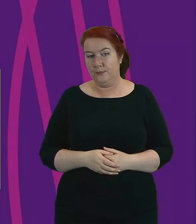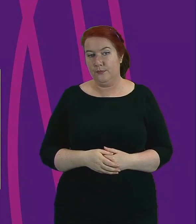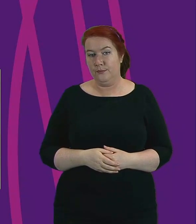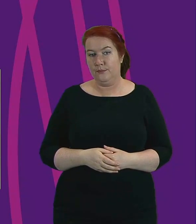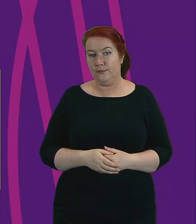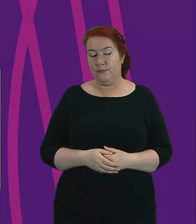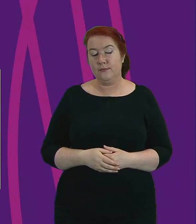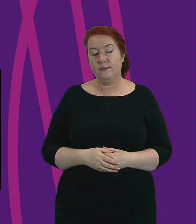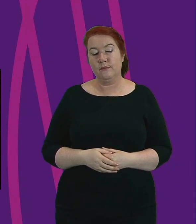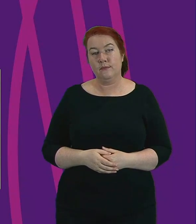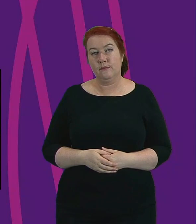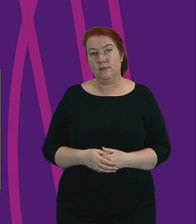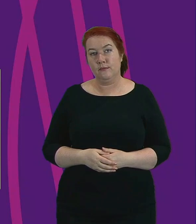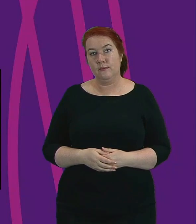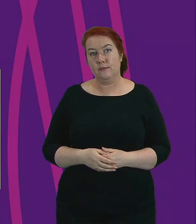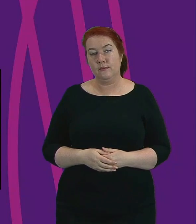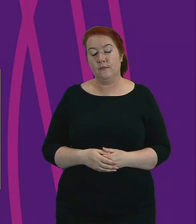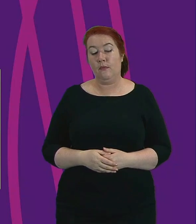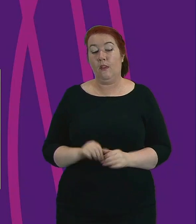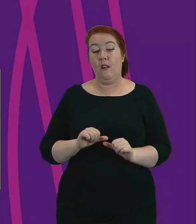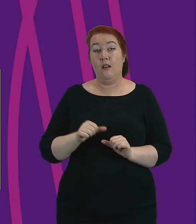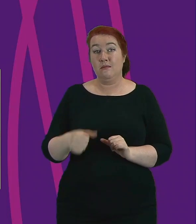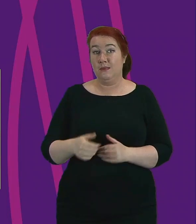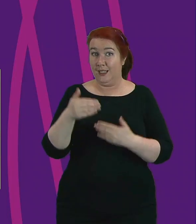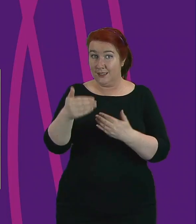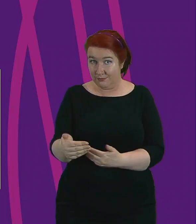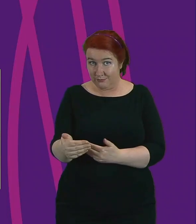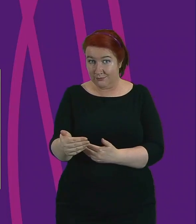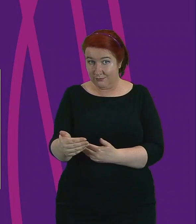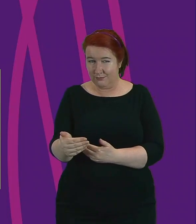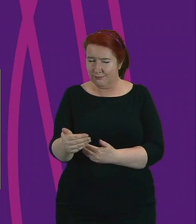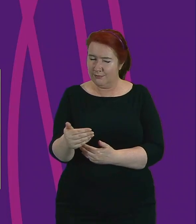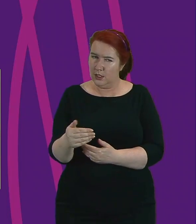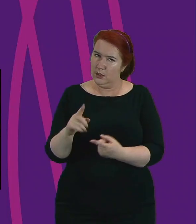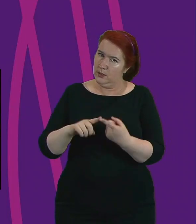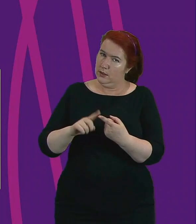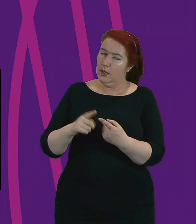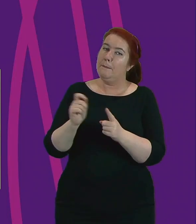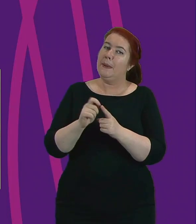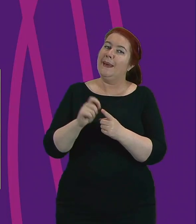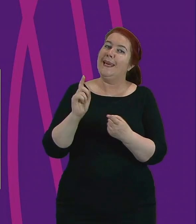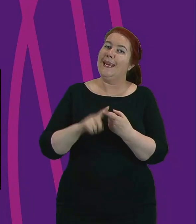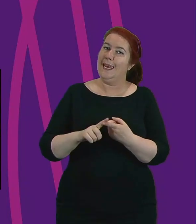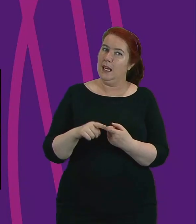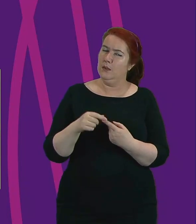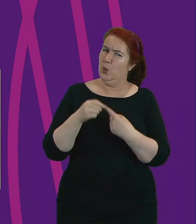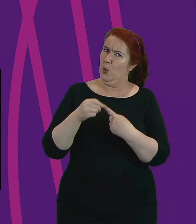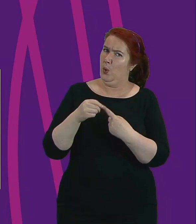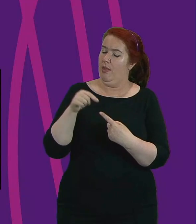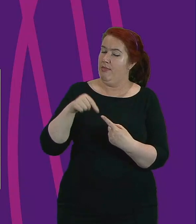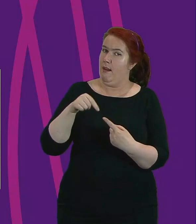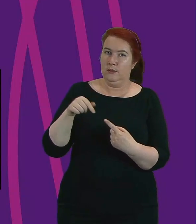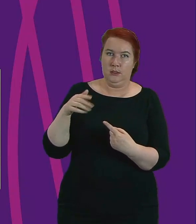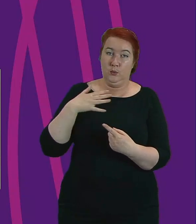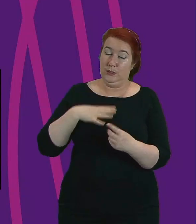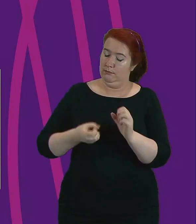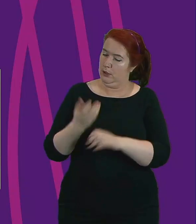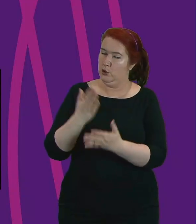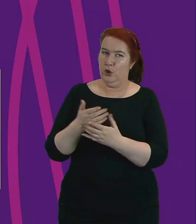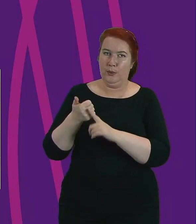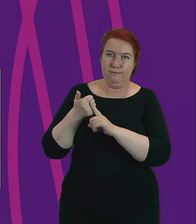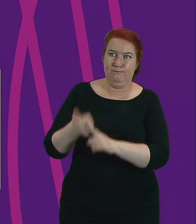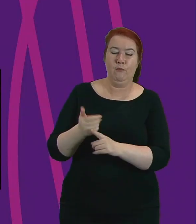well. In terms of the next phase, there is one part around PPE. I think we need to make sure we're adequately supporting all those